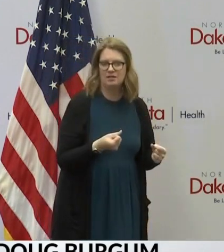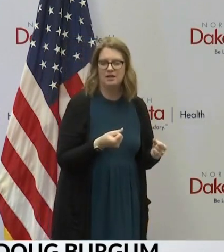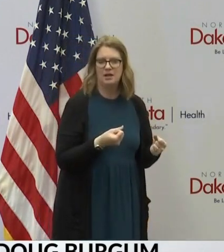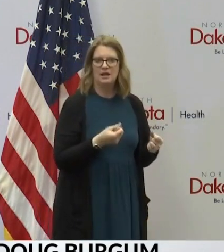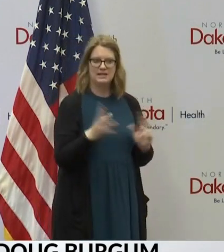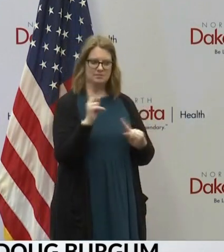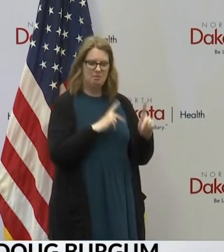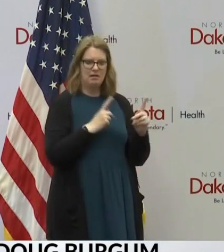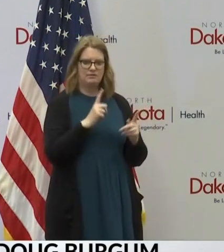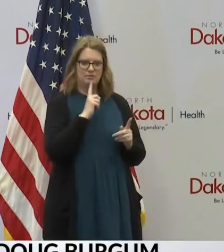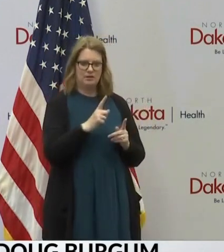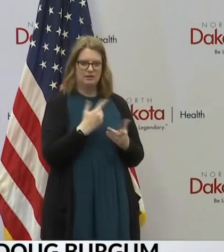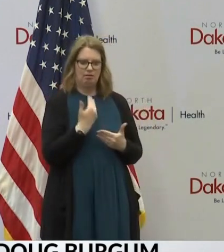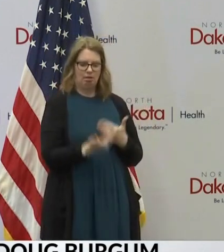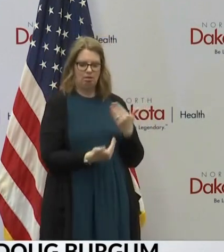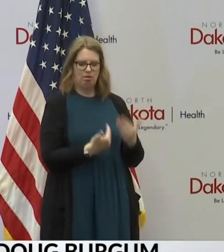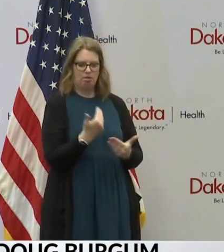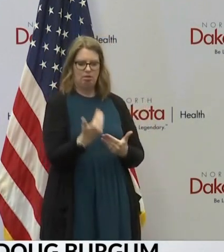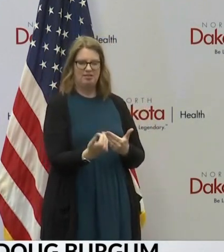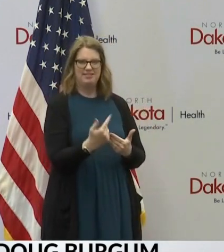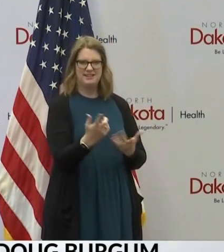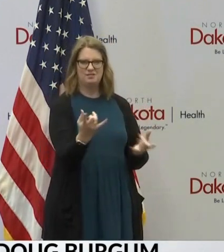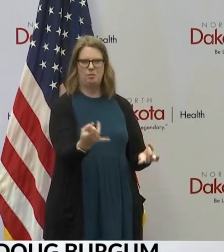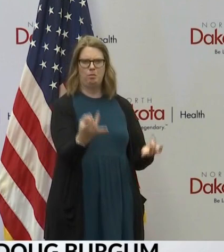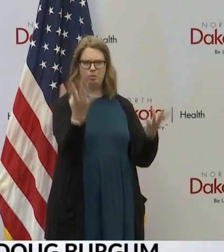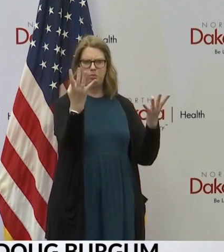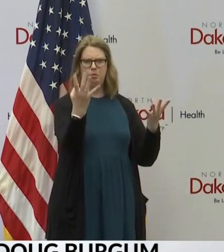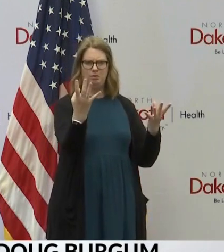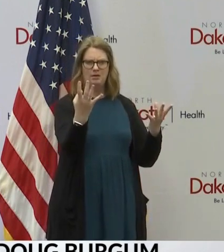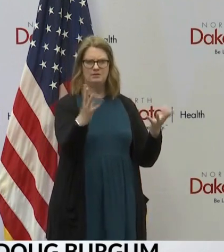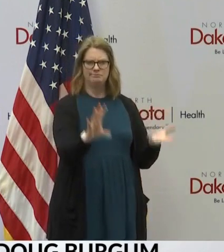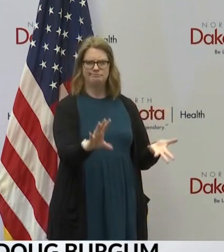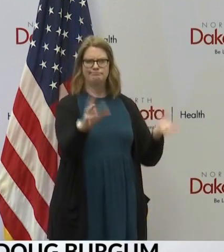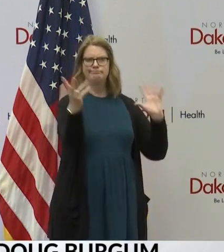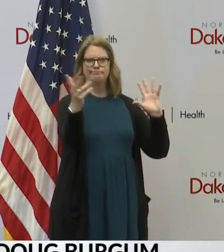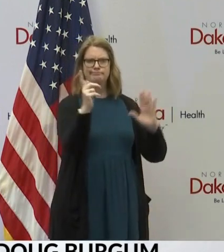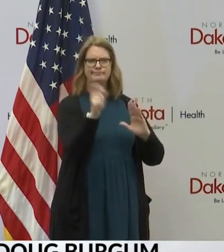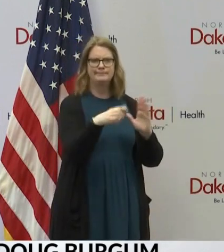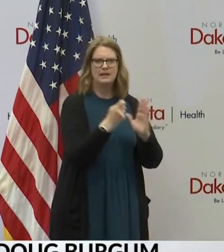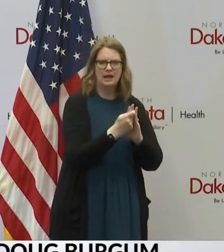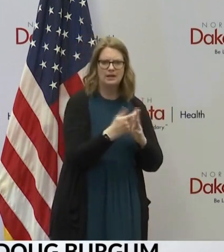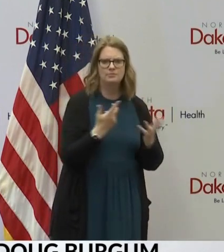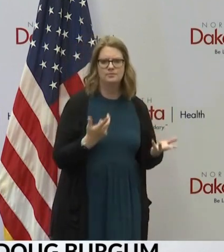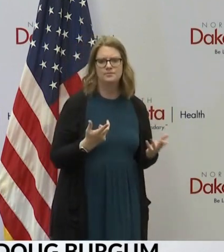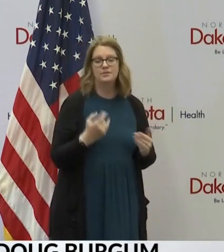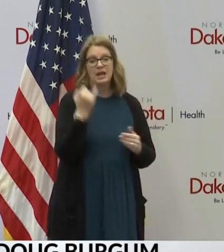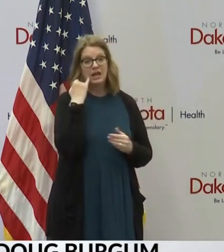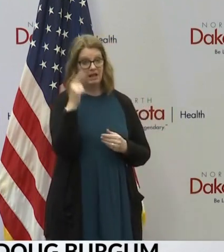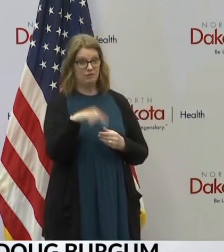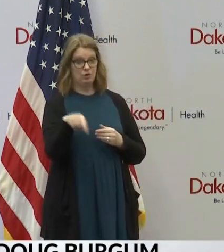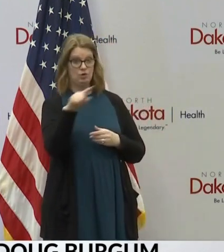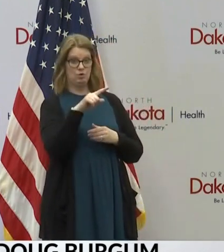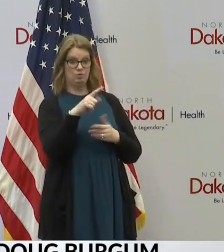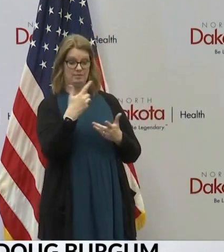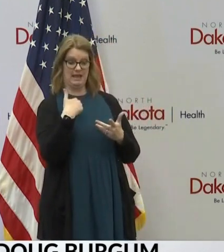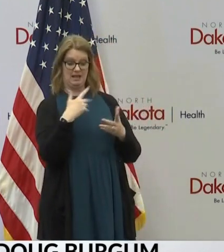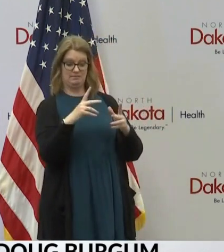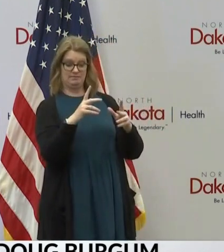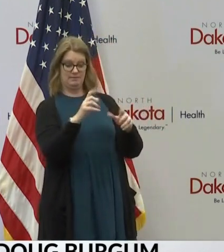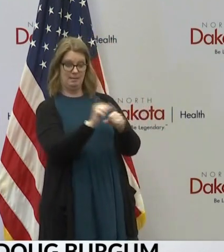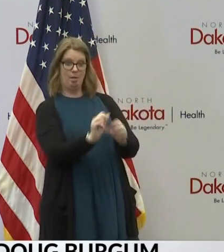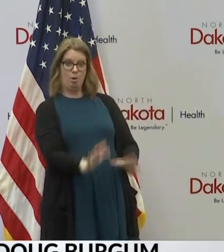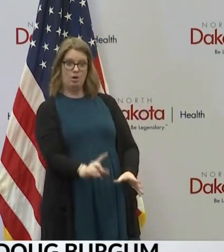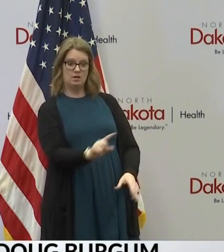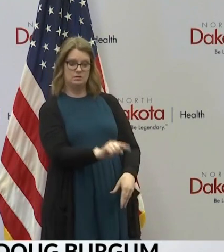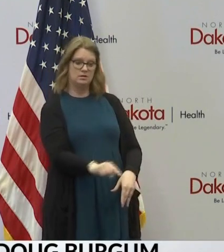this challenging time. Having your team know that you're here, meaning your team, meaning if you're an employer, that you're there to support them, can